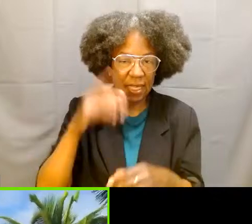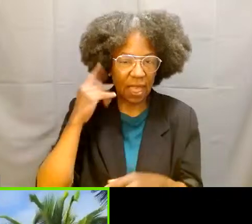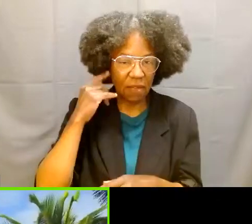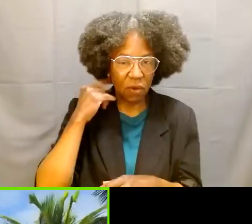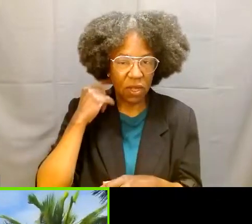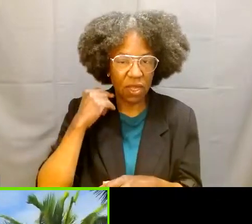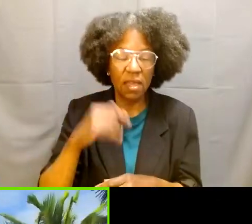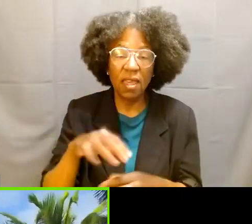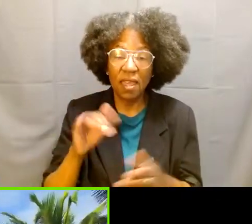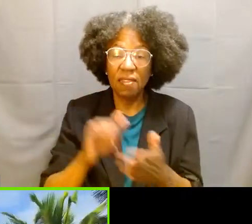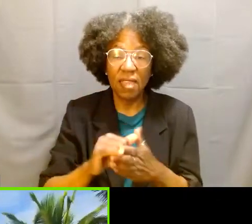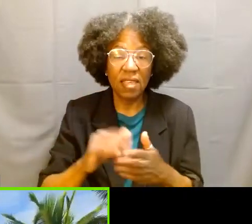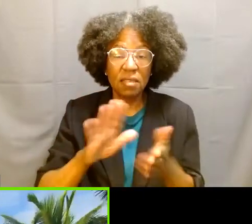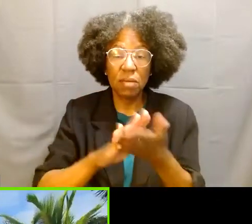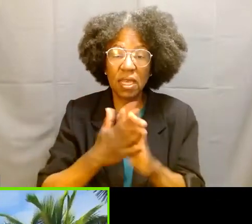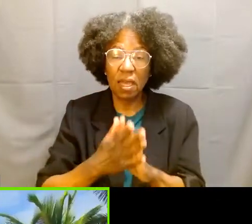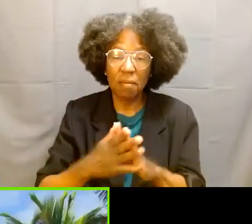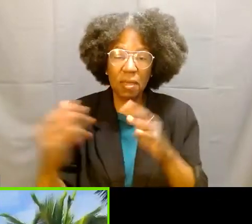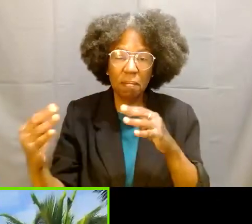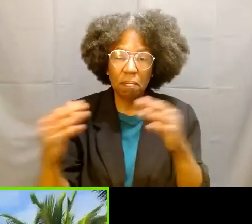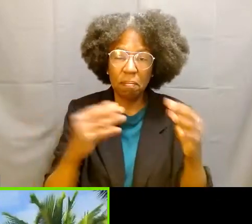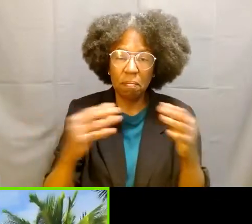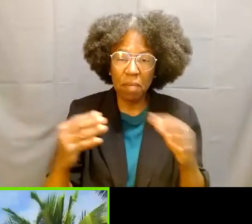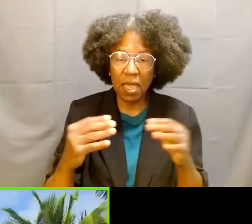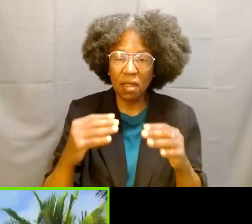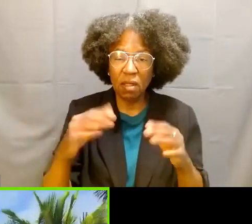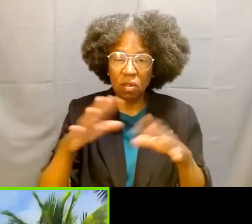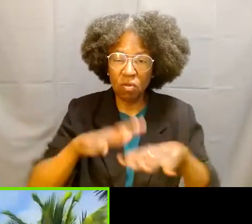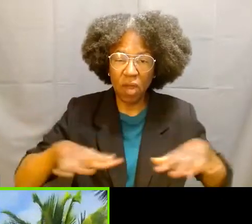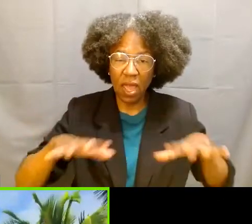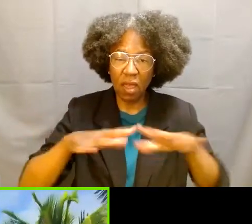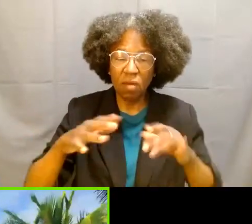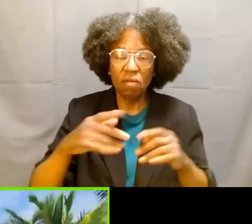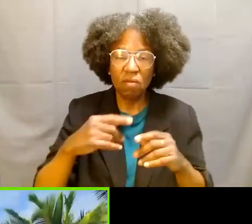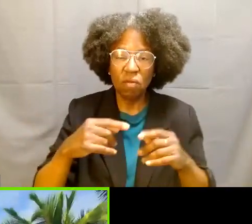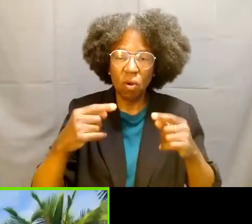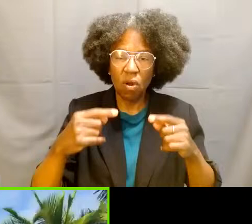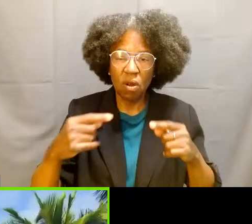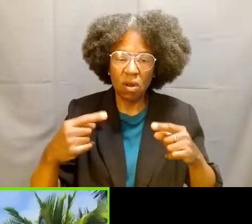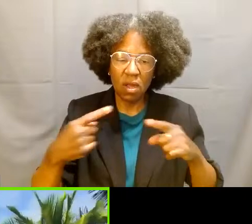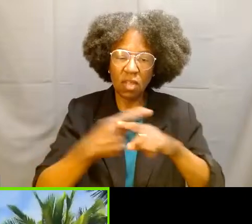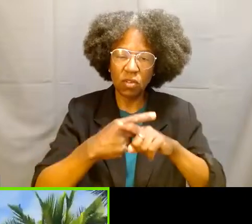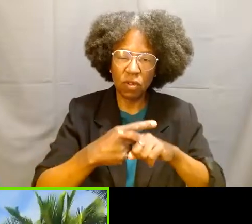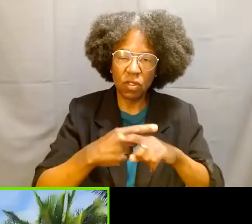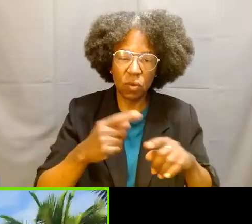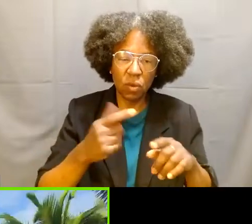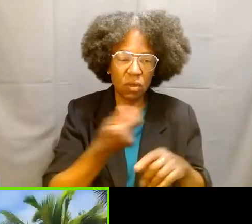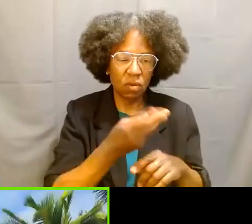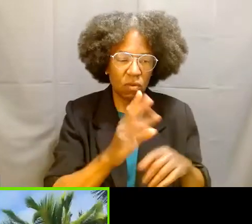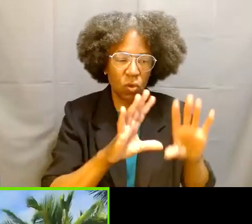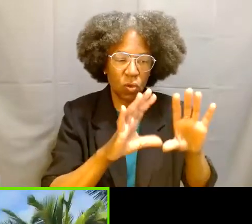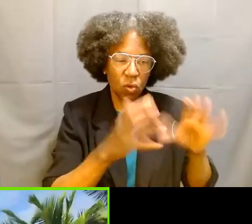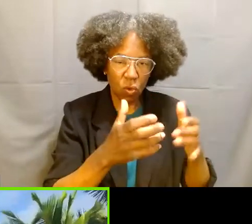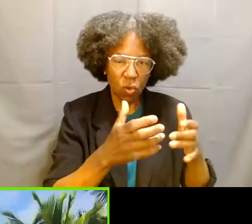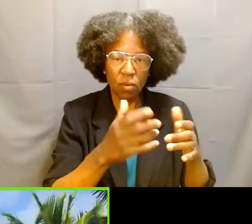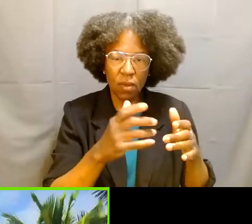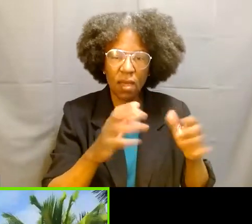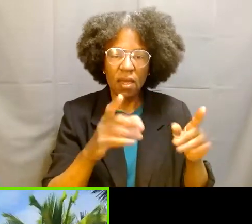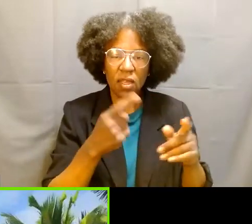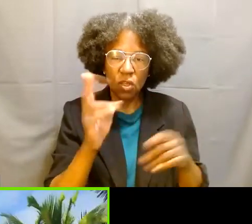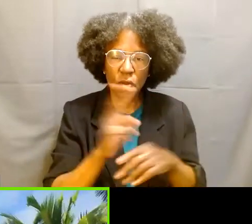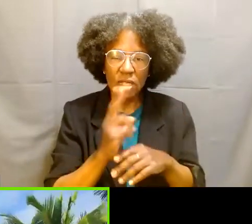the battleground for the controversy with some group activities using the curriculum to promote